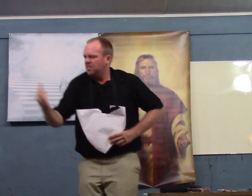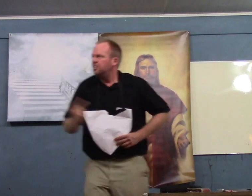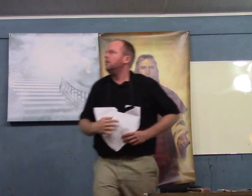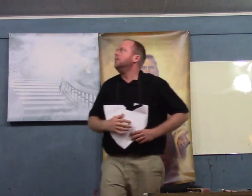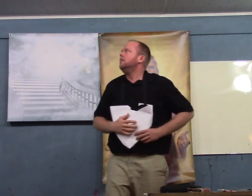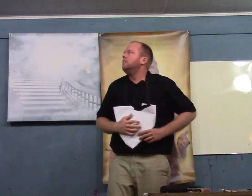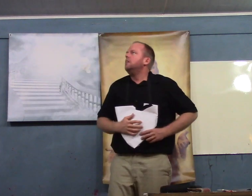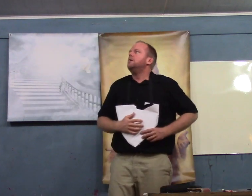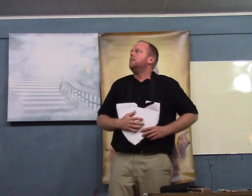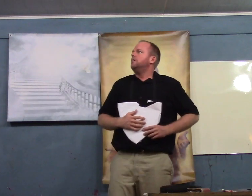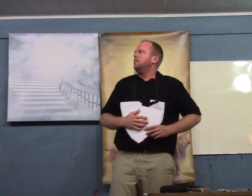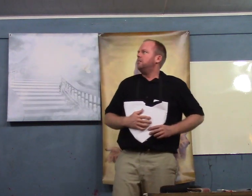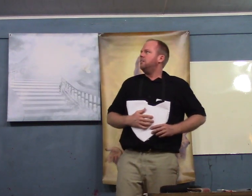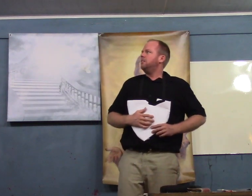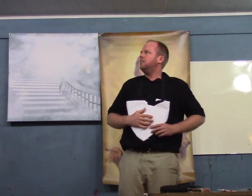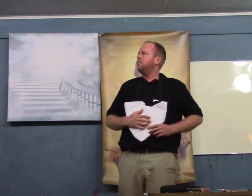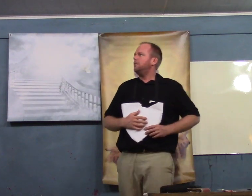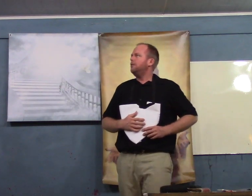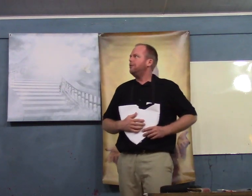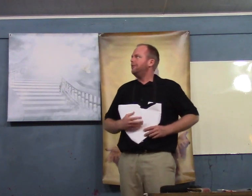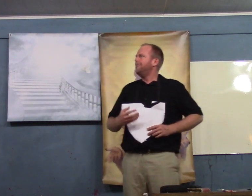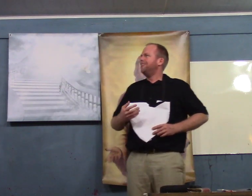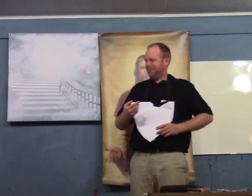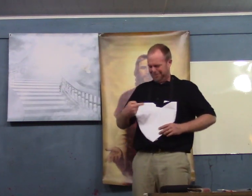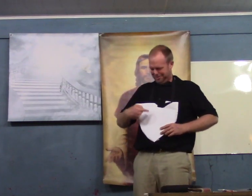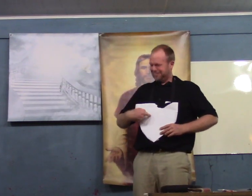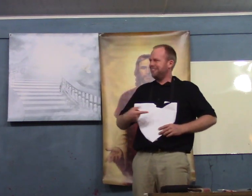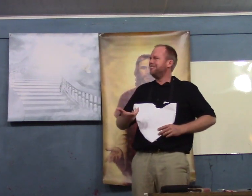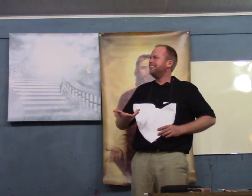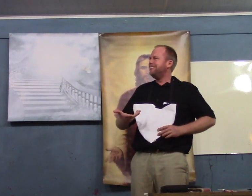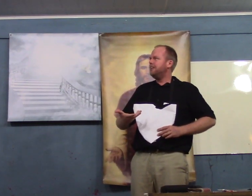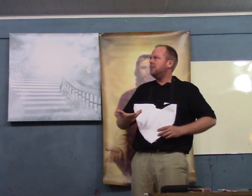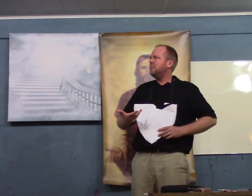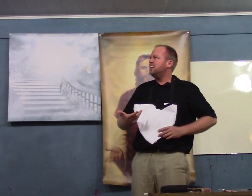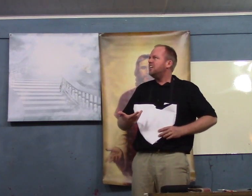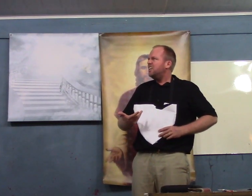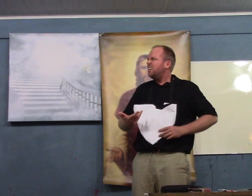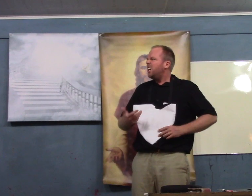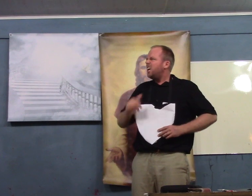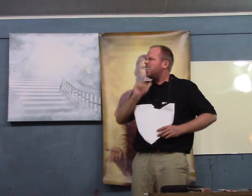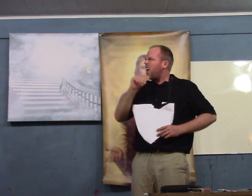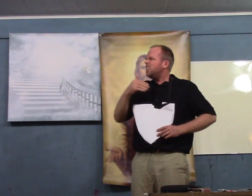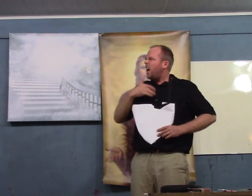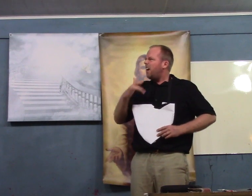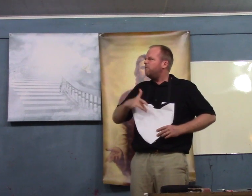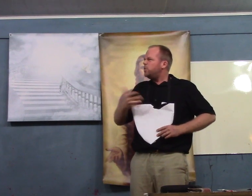Again, a Christian person comes up to me and talks to me. Well, look at this.